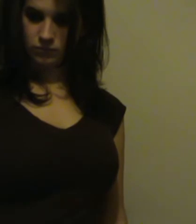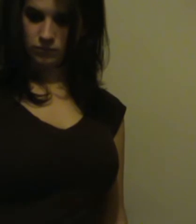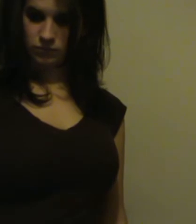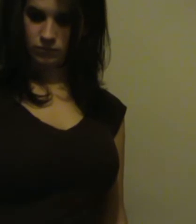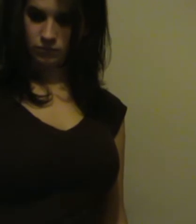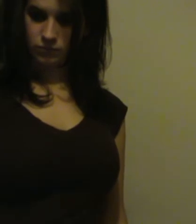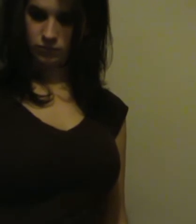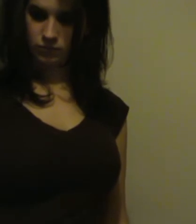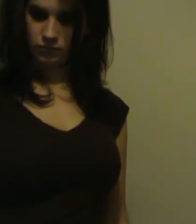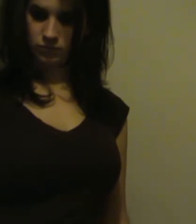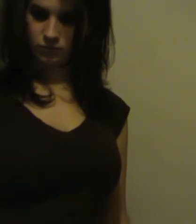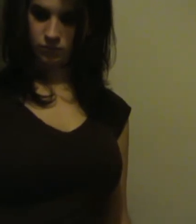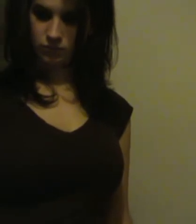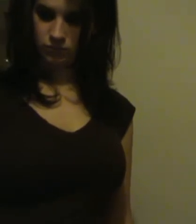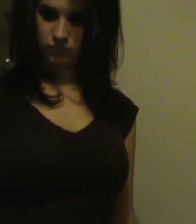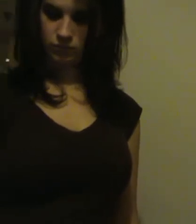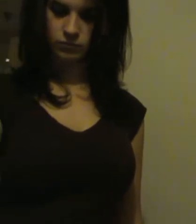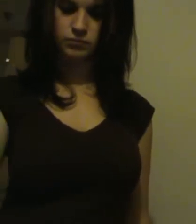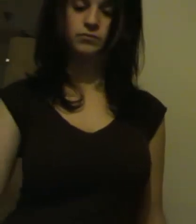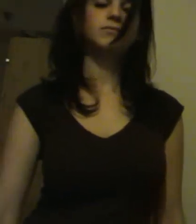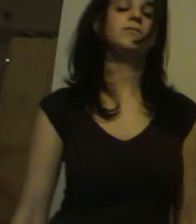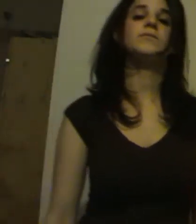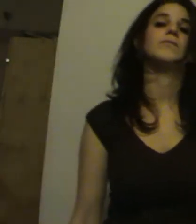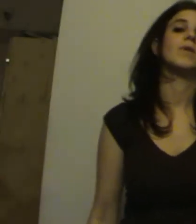into your mouth with the tines up.